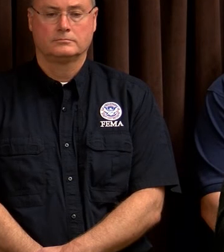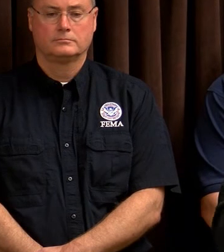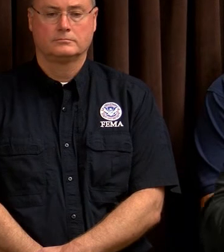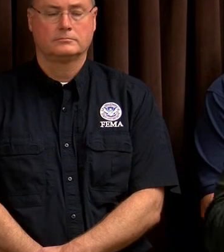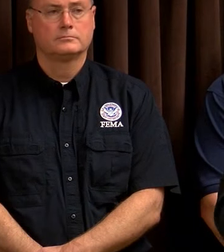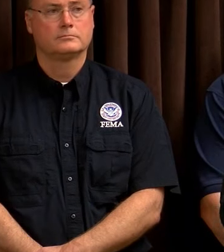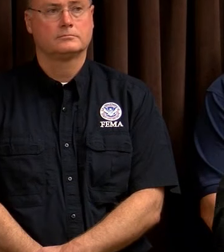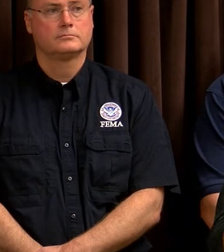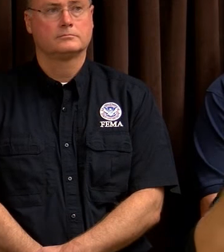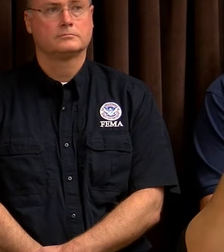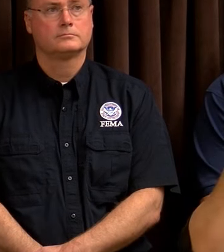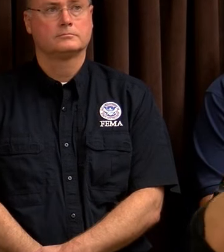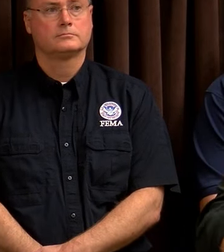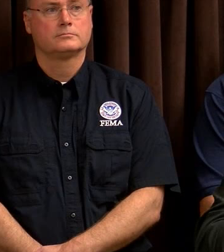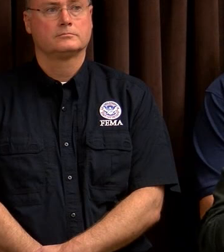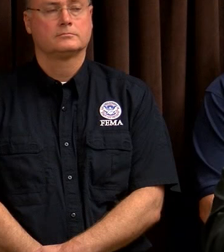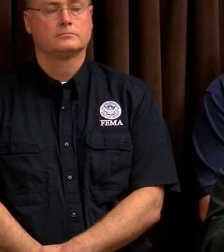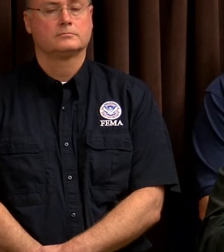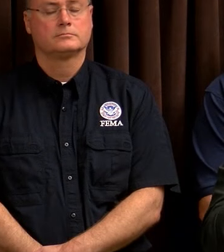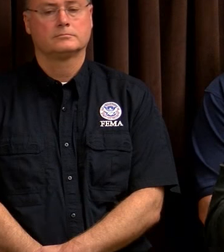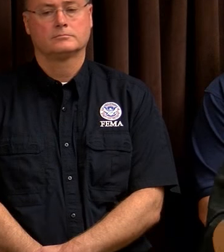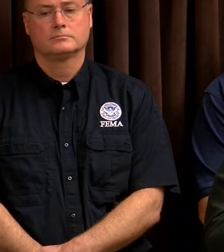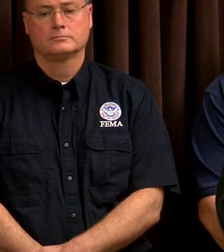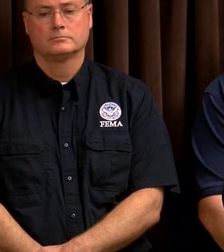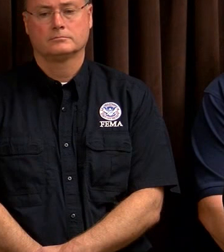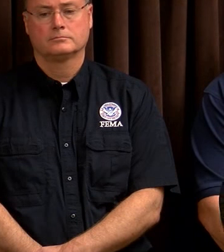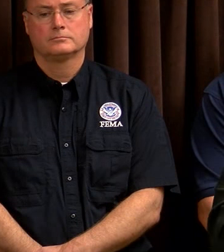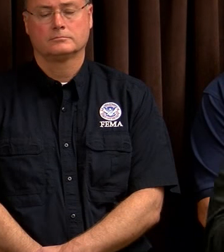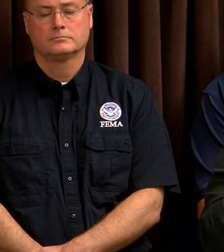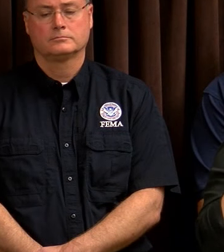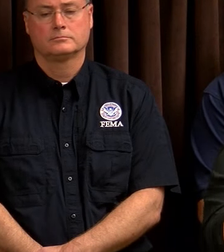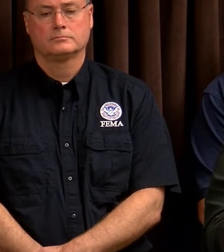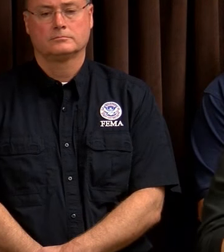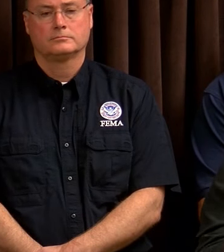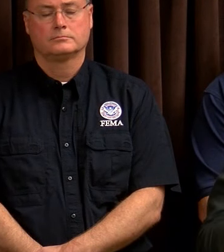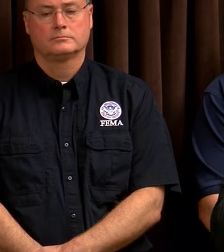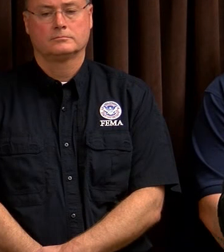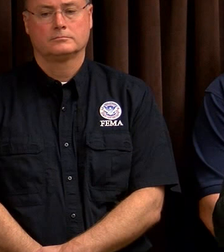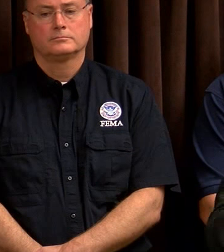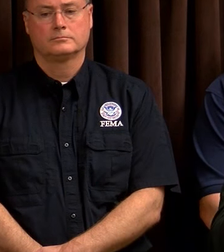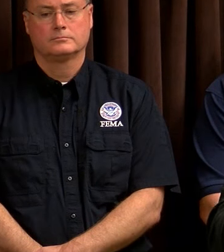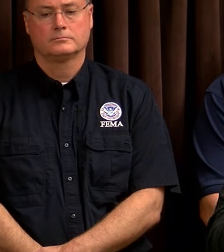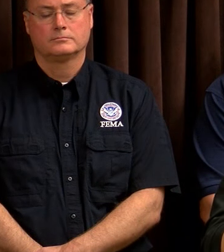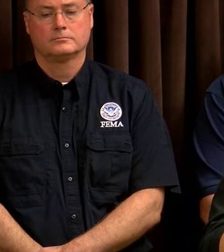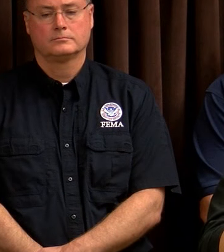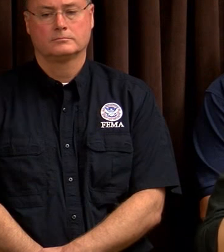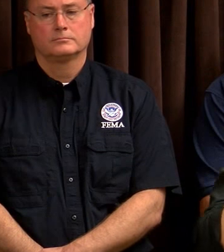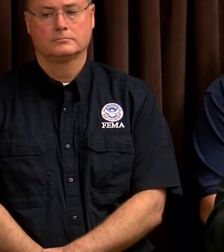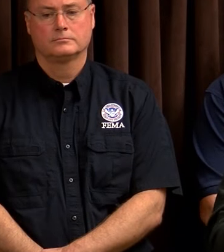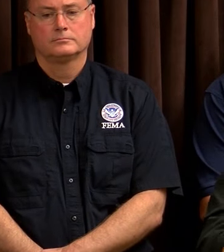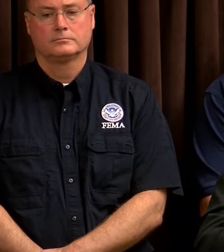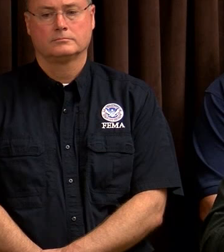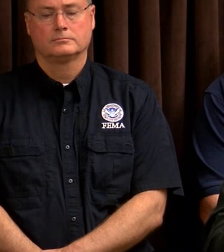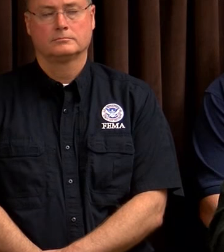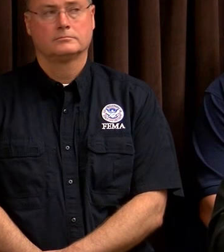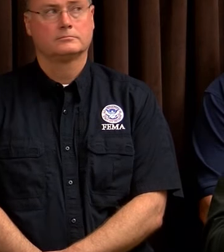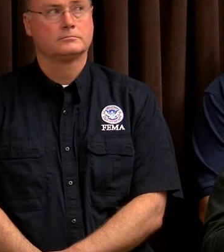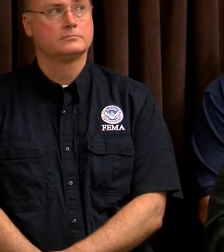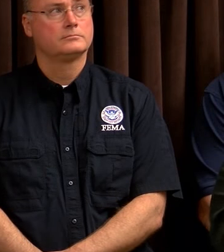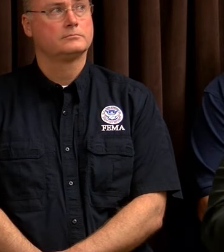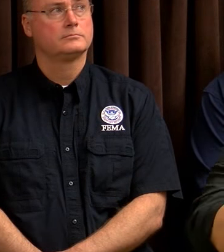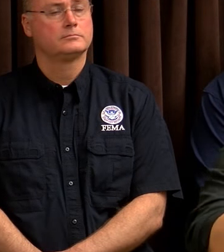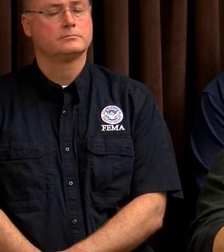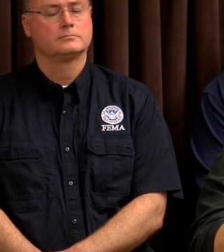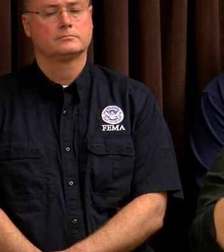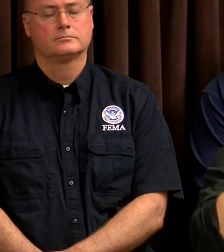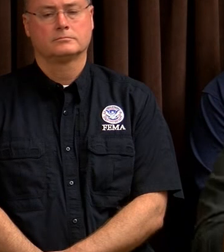from the beginning. They're here for the long run as well, and will continue to provide assistance as necessary through